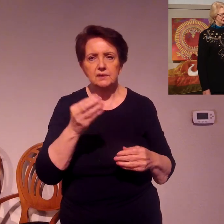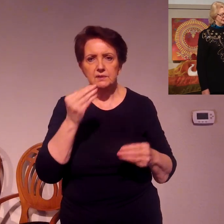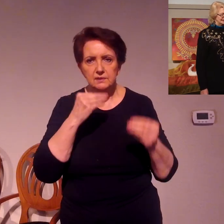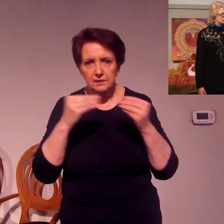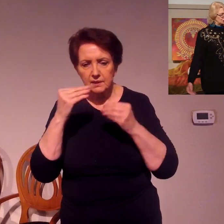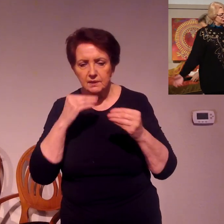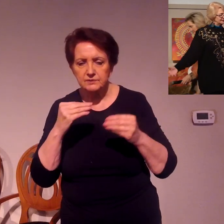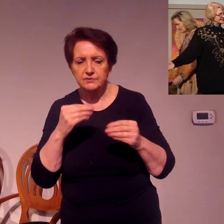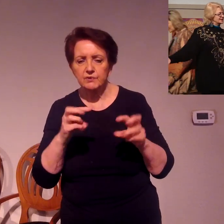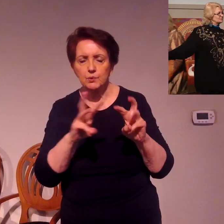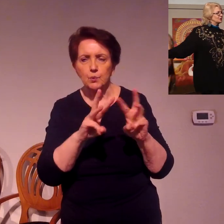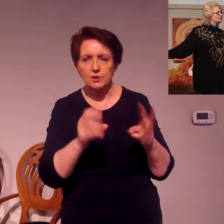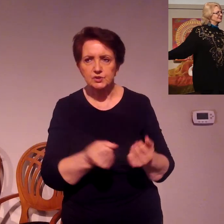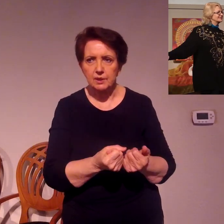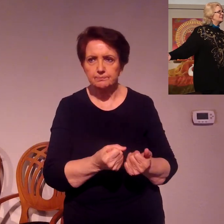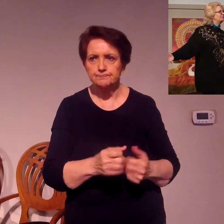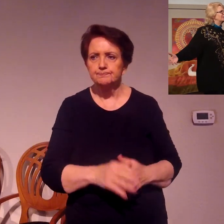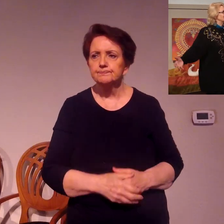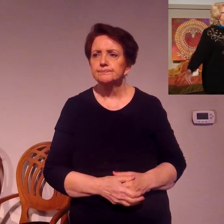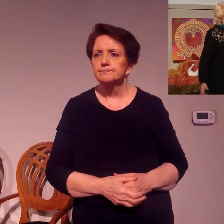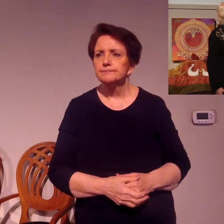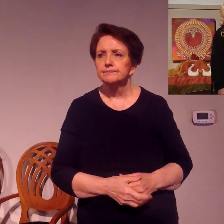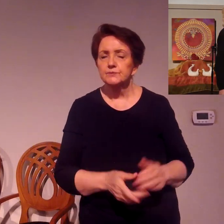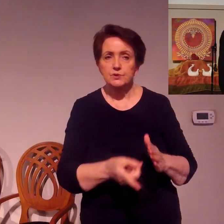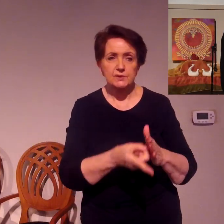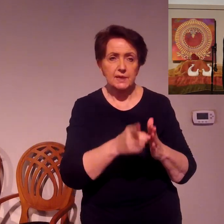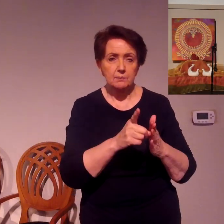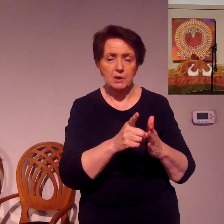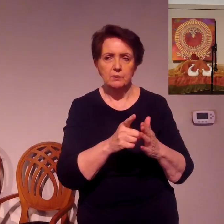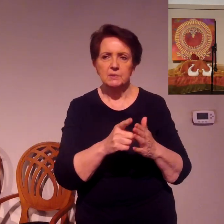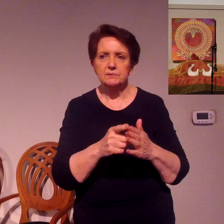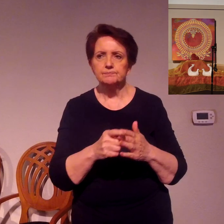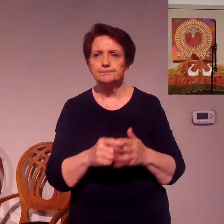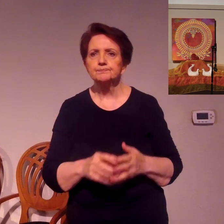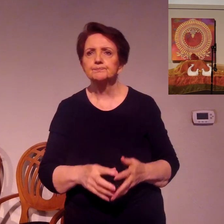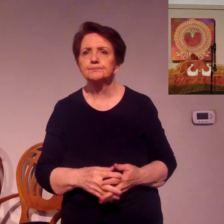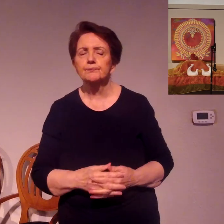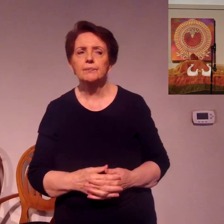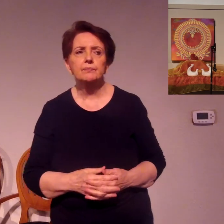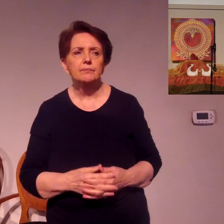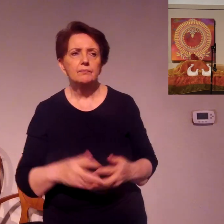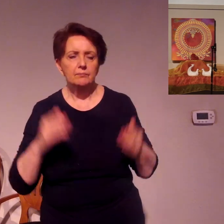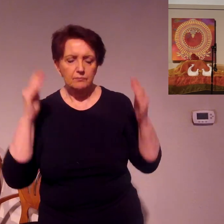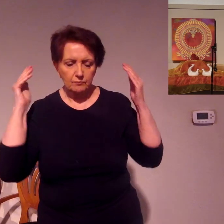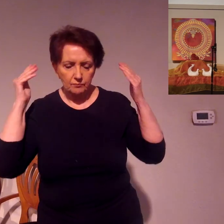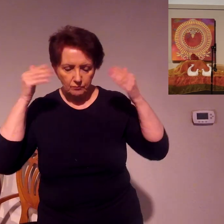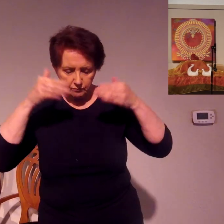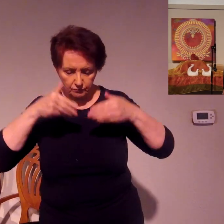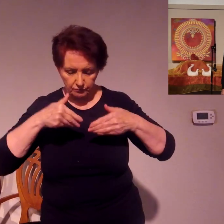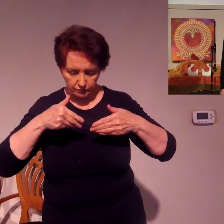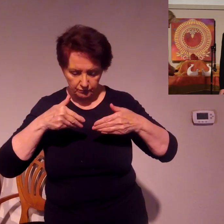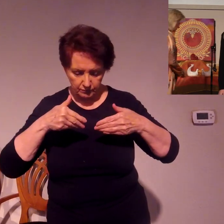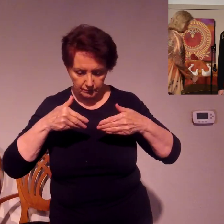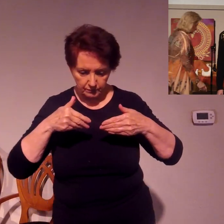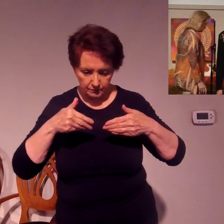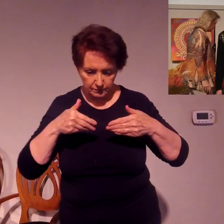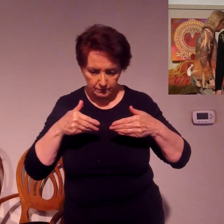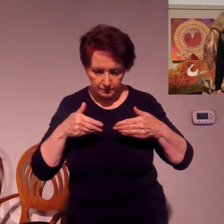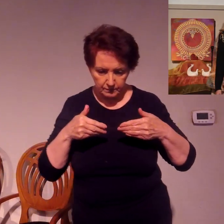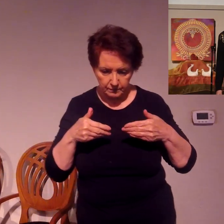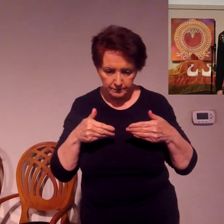workshop. So let us take a moment to anchor all of this in. I invite you to go within with me.